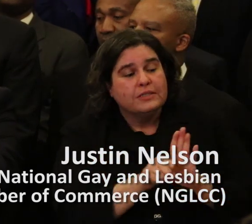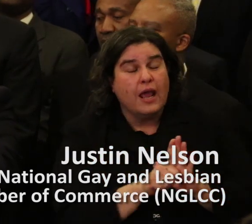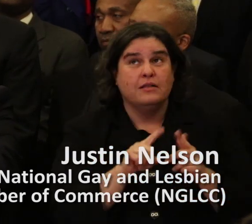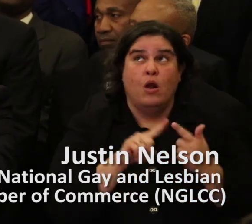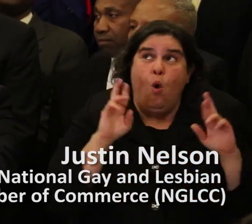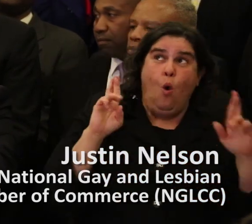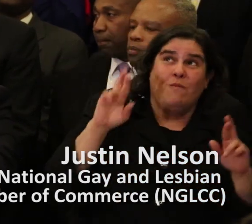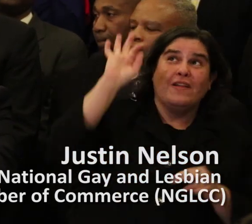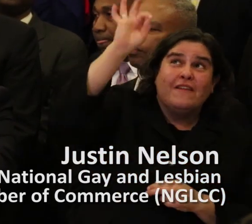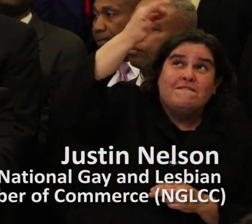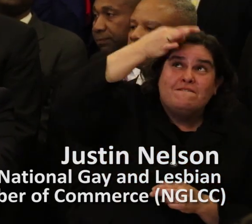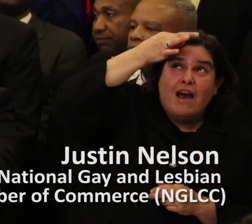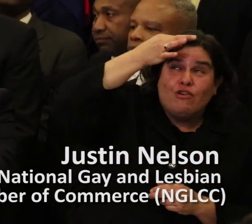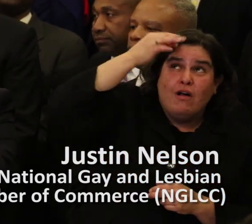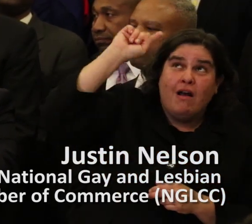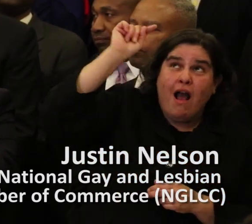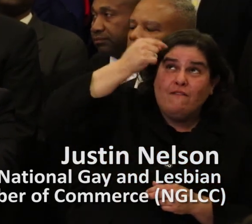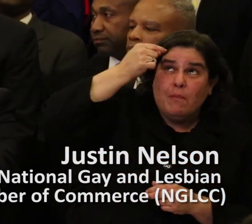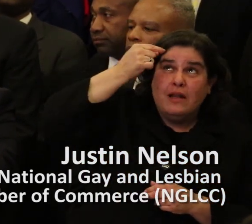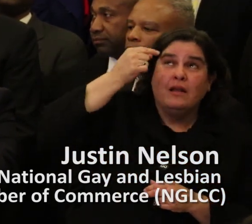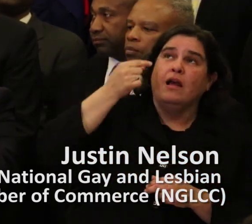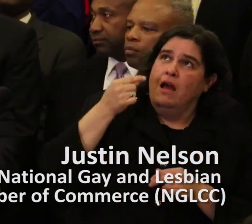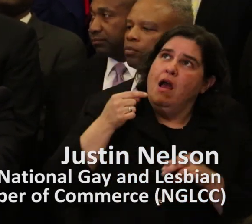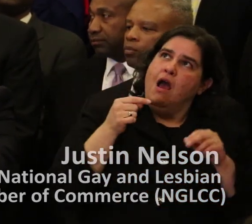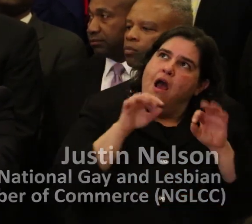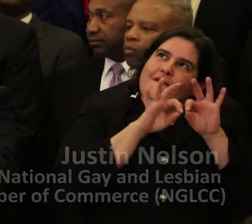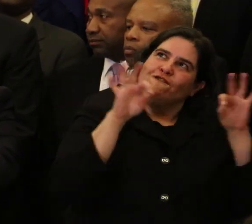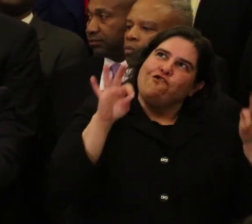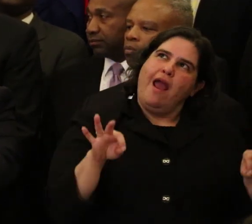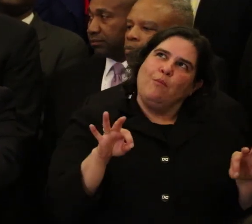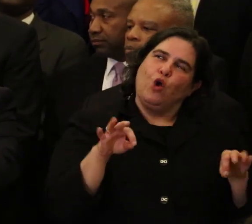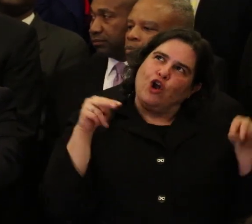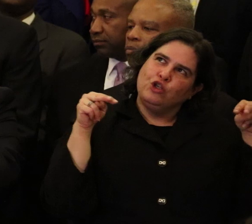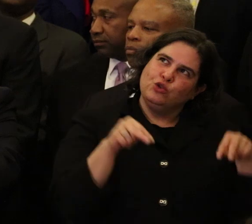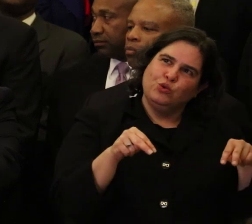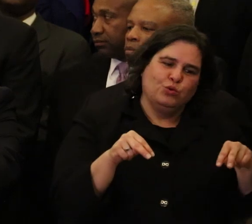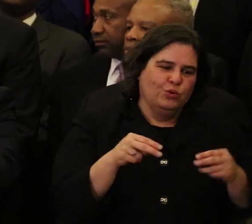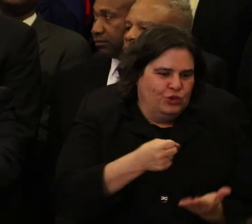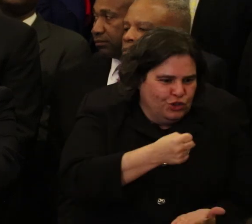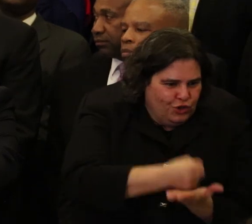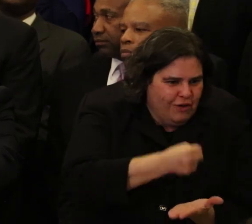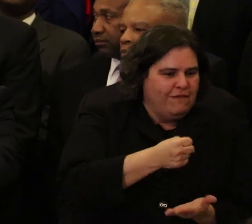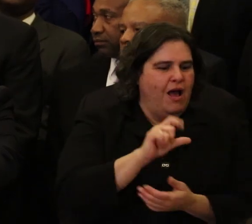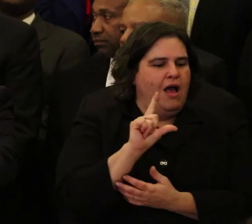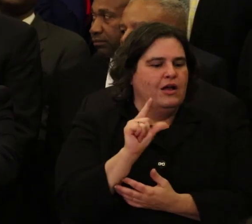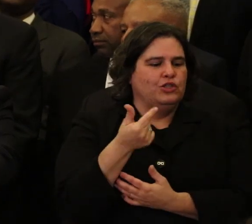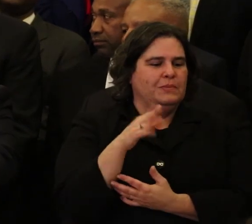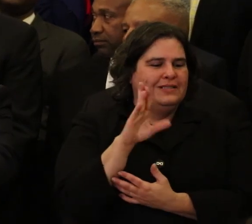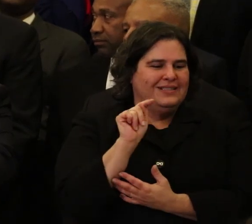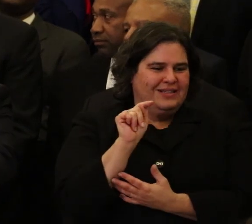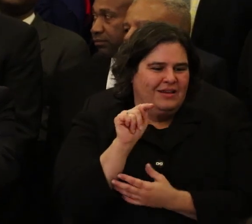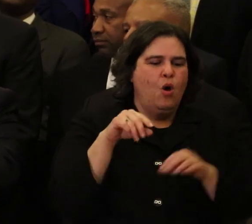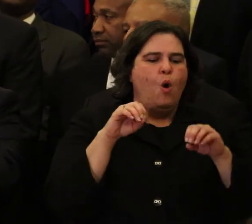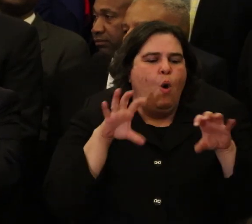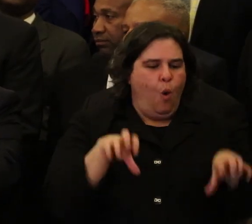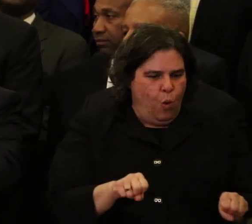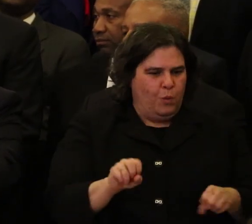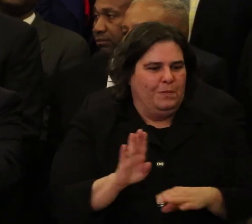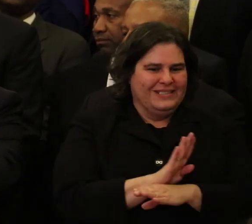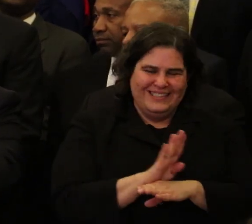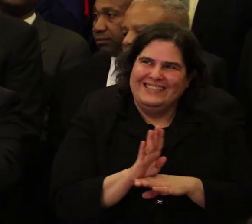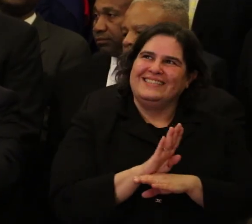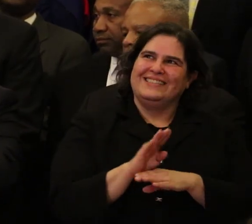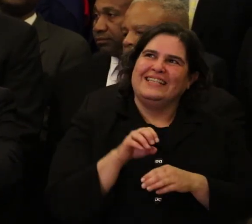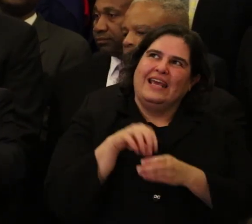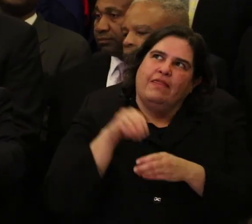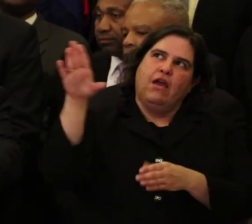a replicable framework to promote the intentional inclusion of certified LGBT business enterprises into their